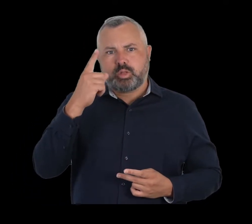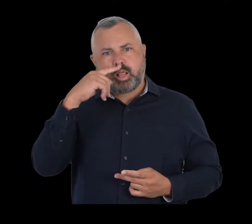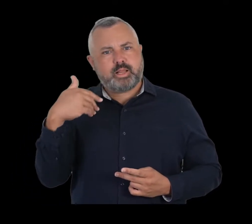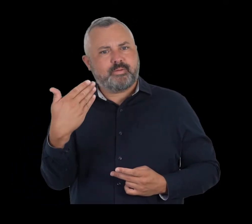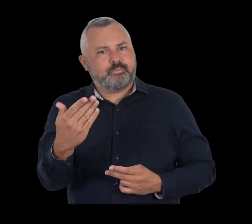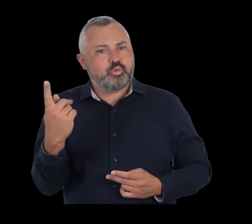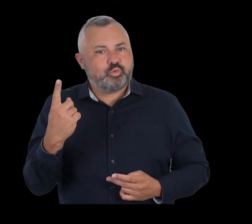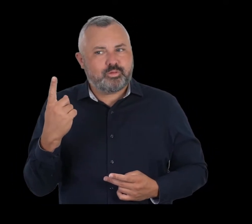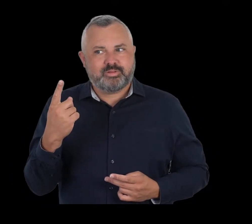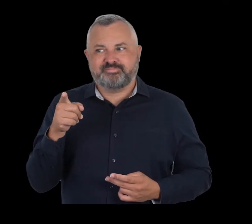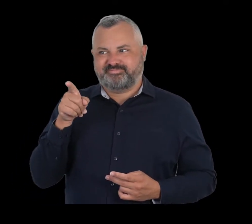by a deafblind person.